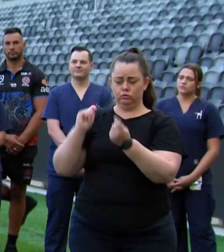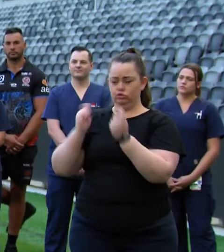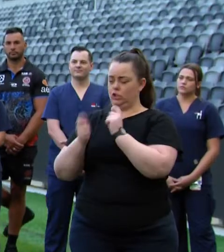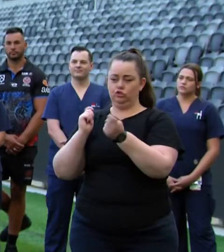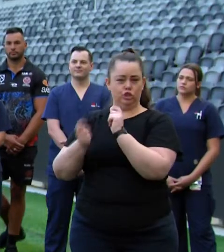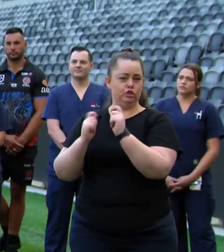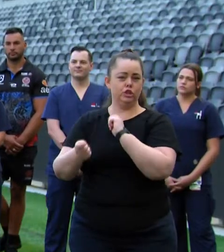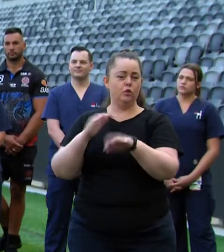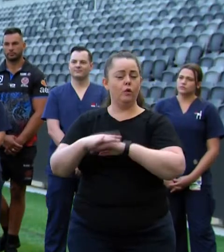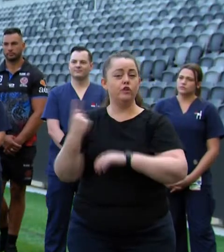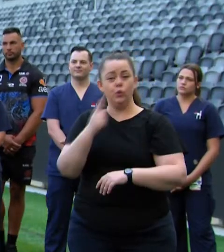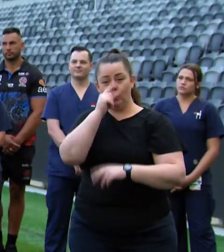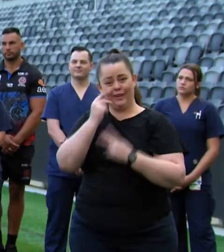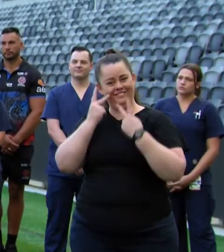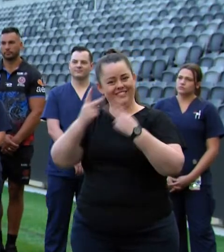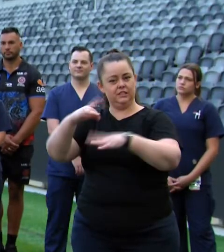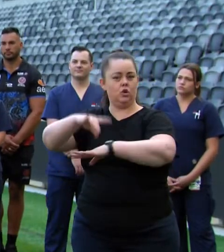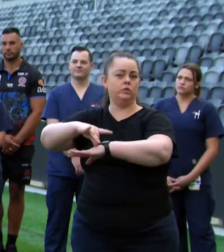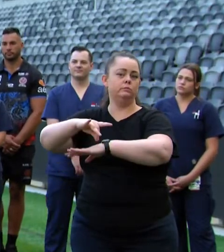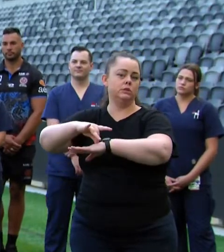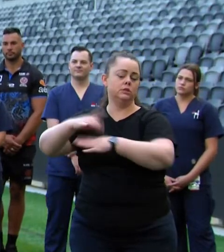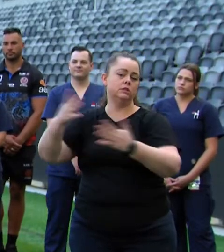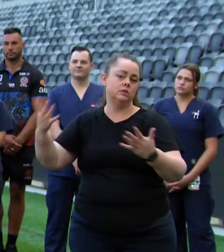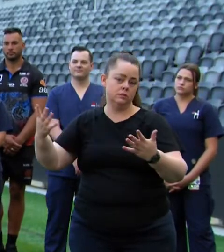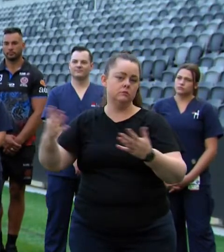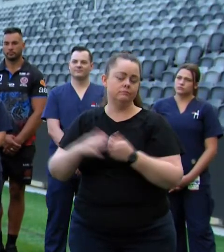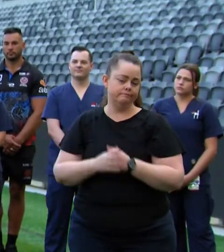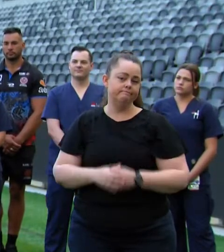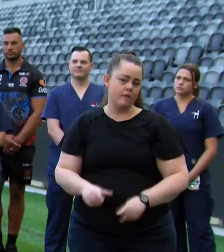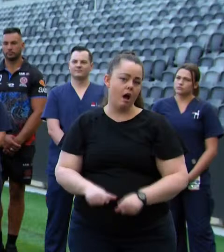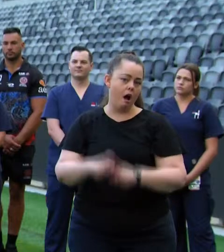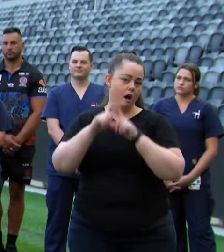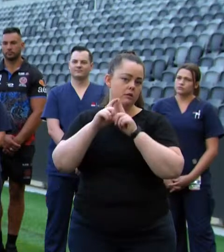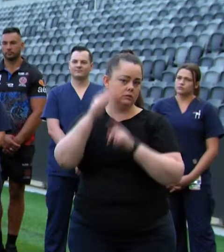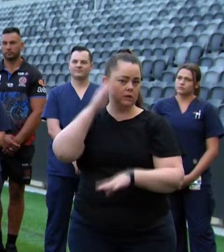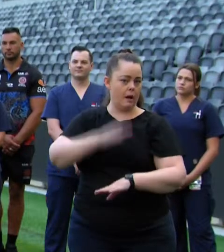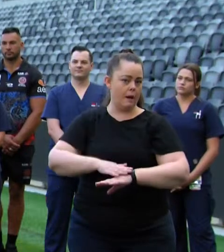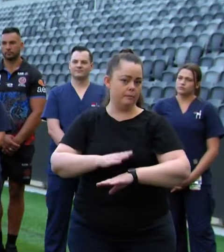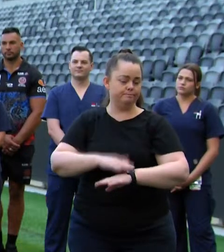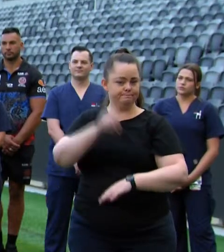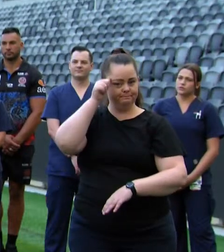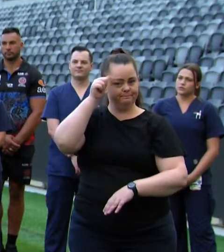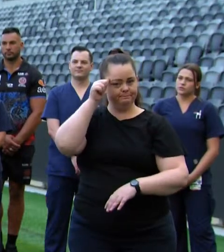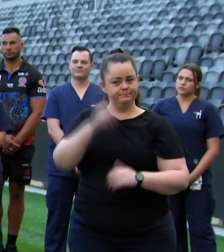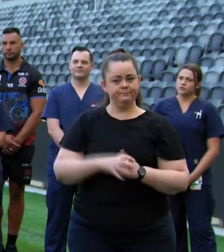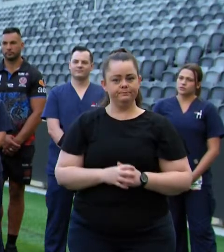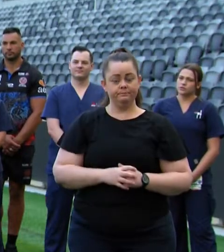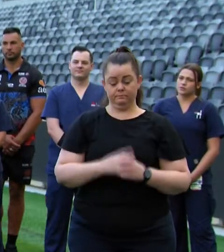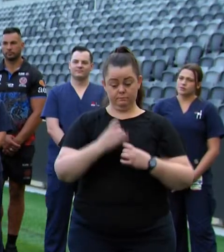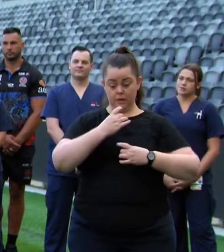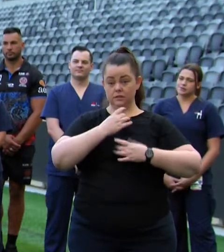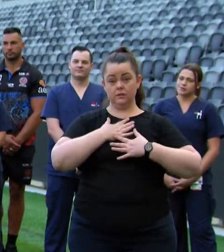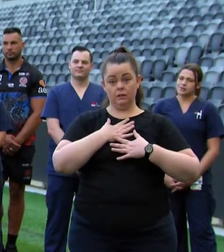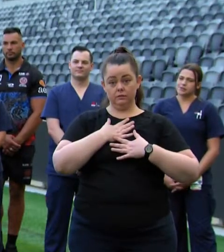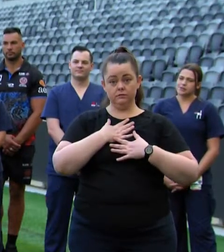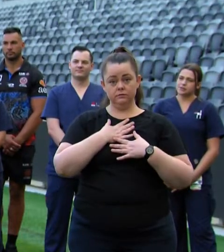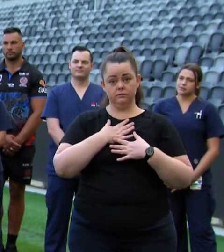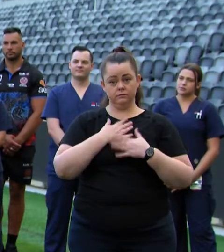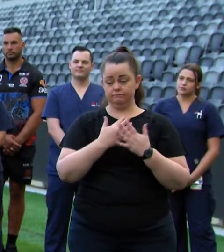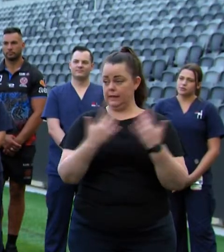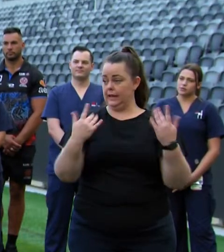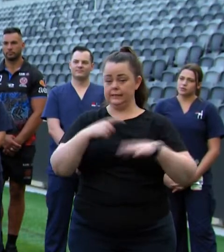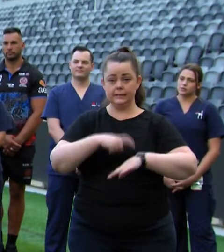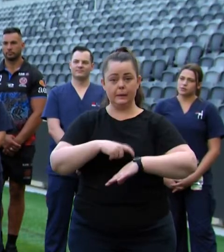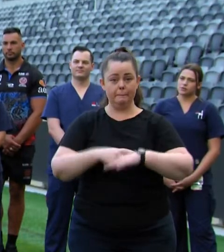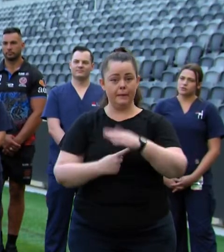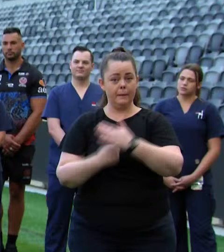visitors to hospitals, and it has been challenging. In many cases, I've dealt personally with with people